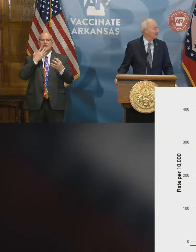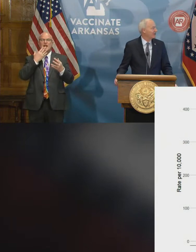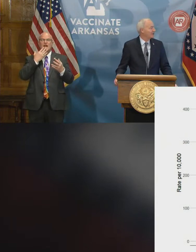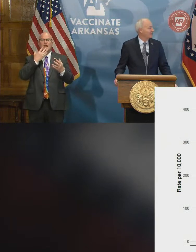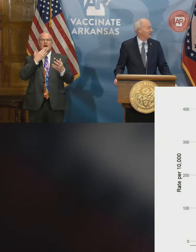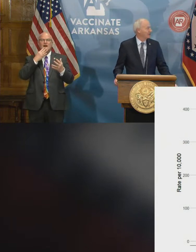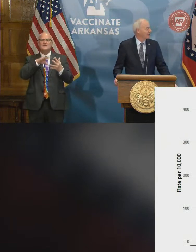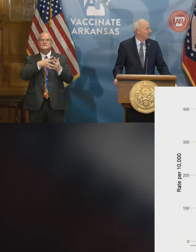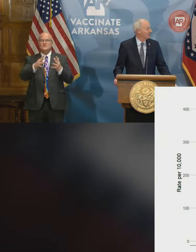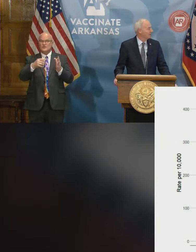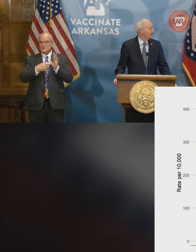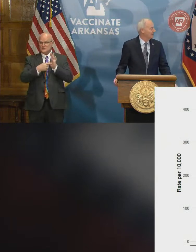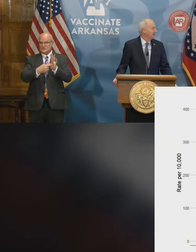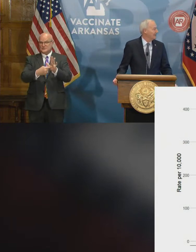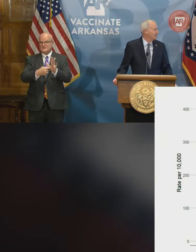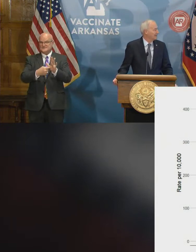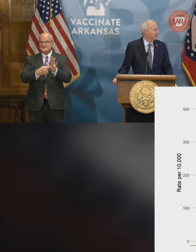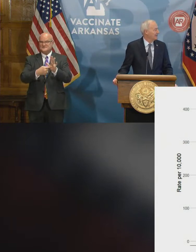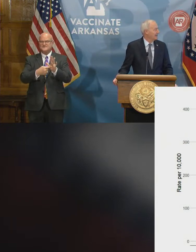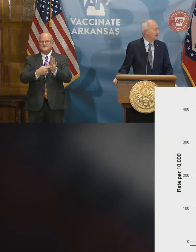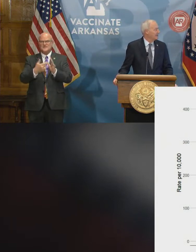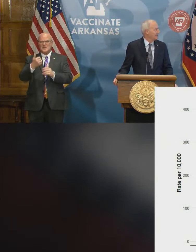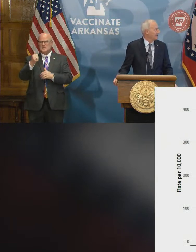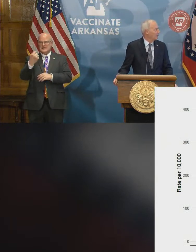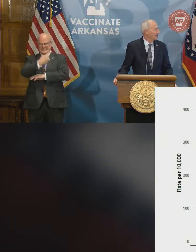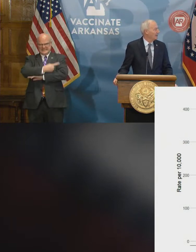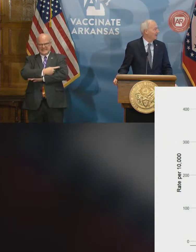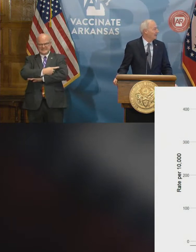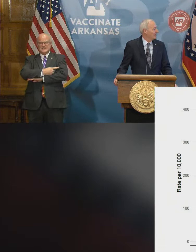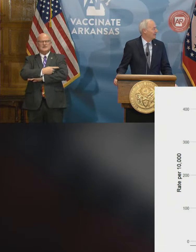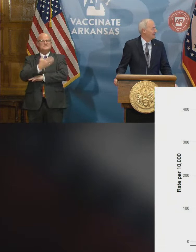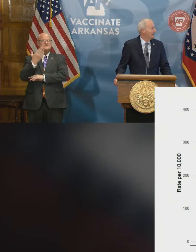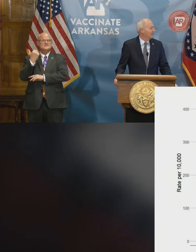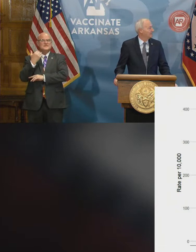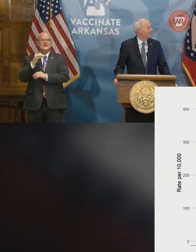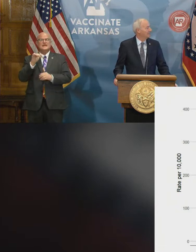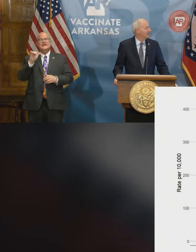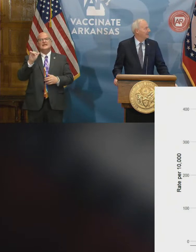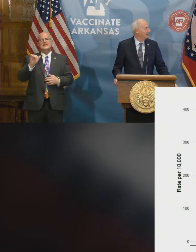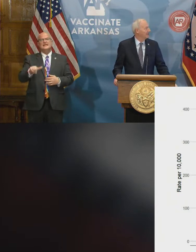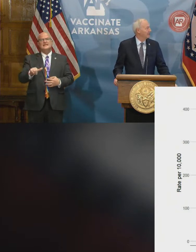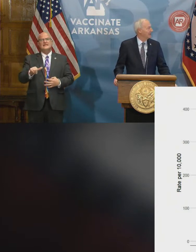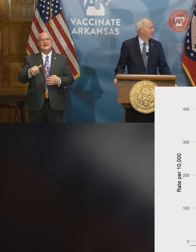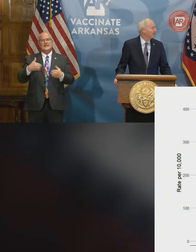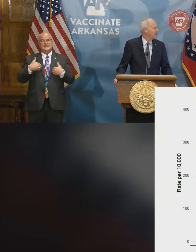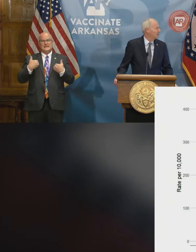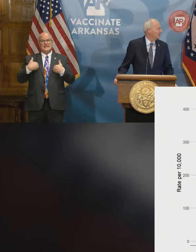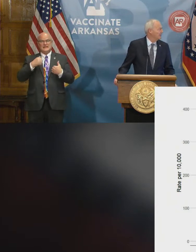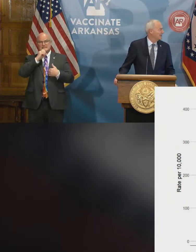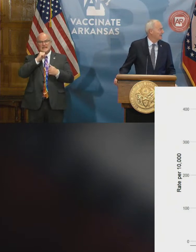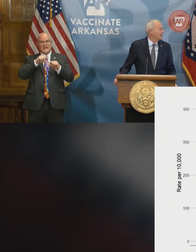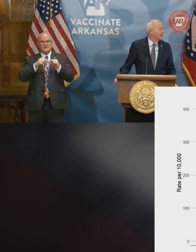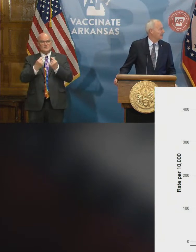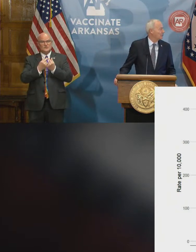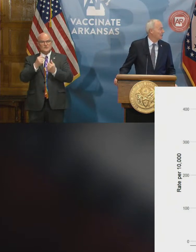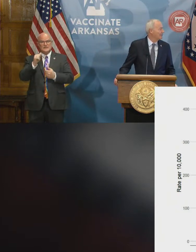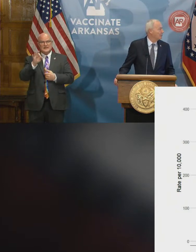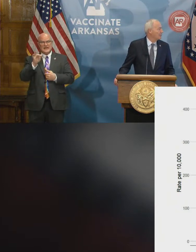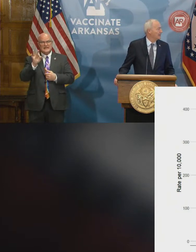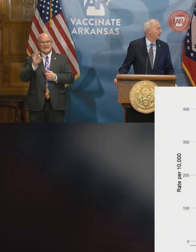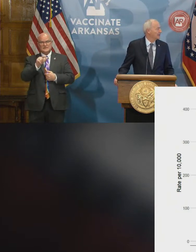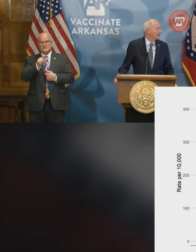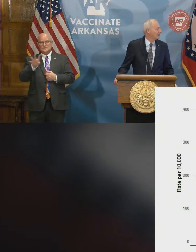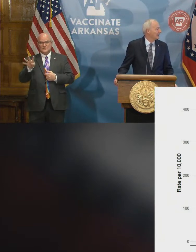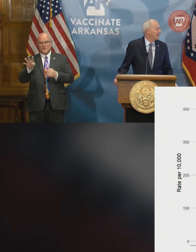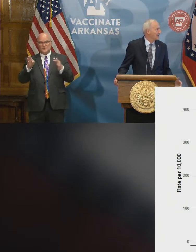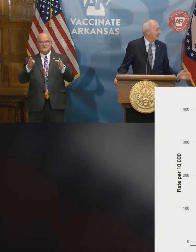multicolored chart that we showed about 10 days ago, where the youngest age group, 19 to